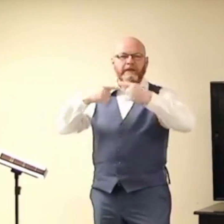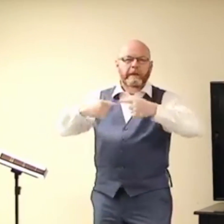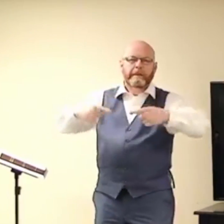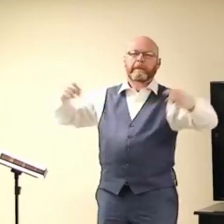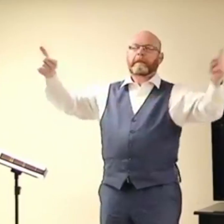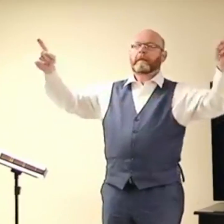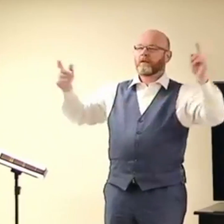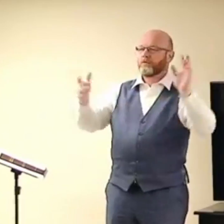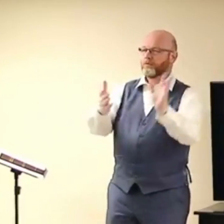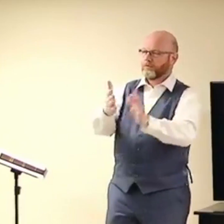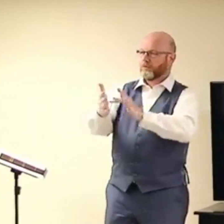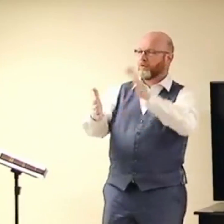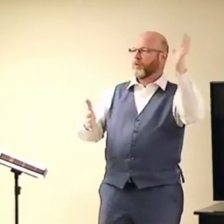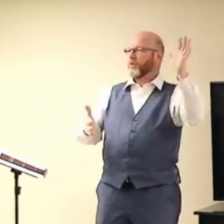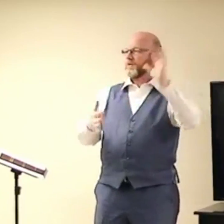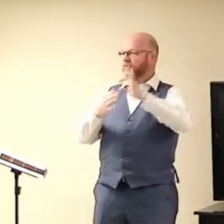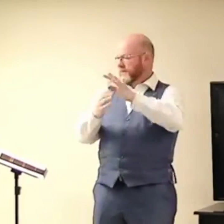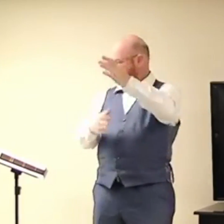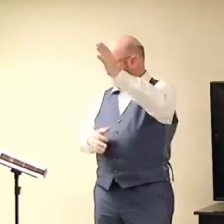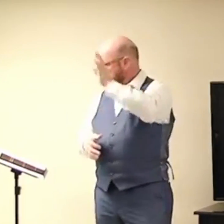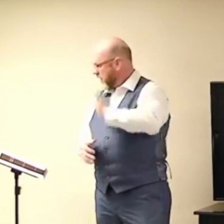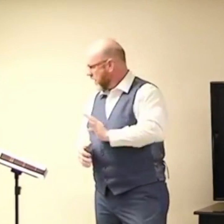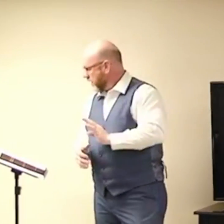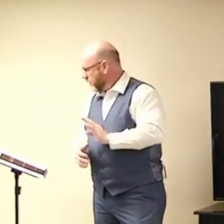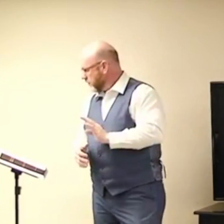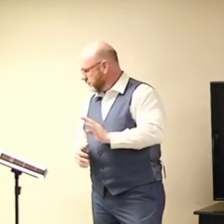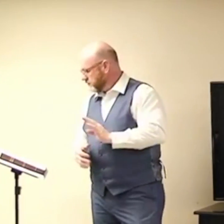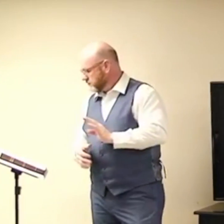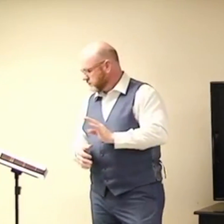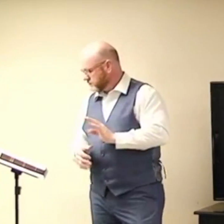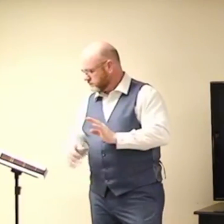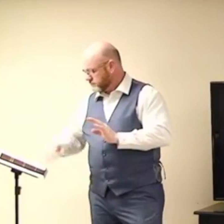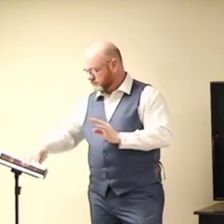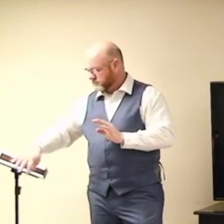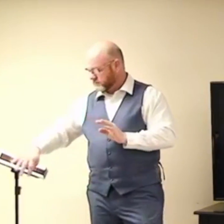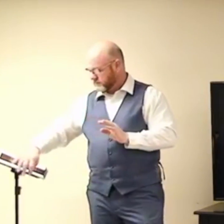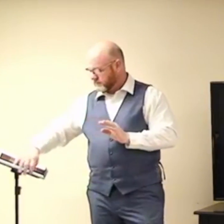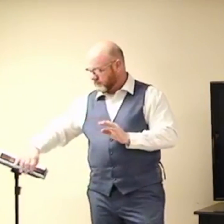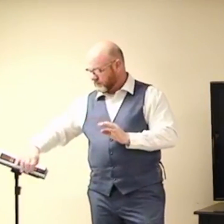God created the heaven and the earth, and it's filled with his glory.